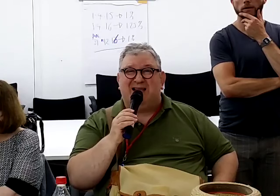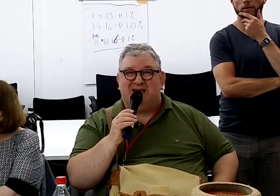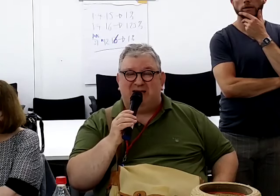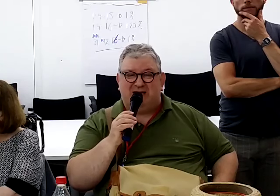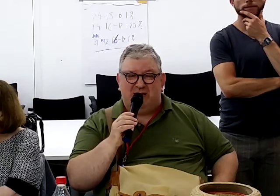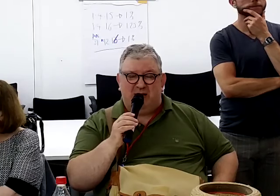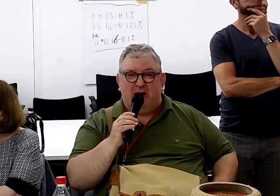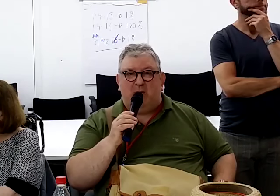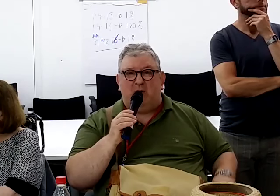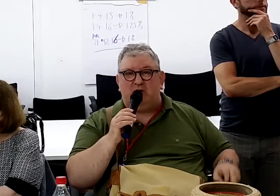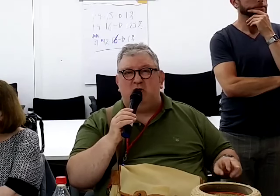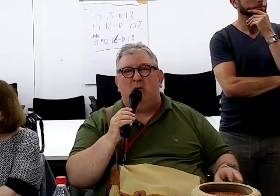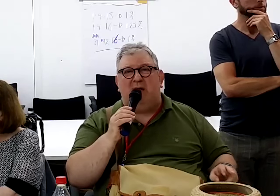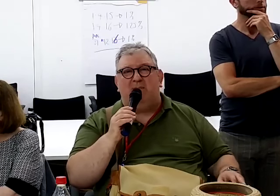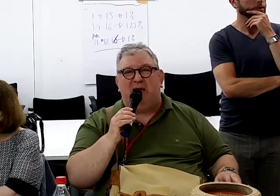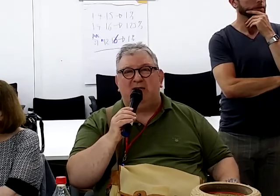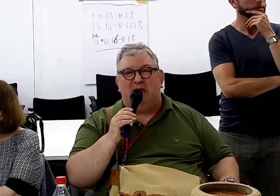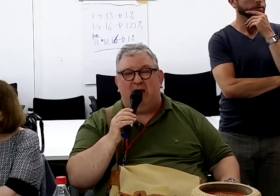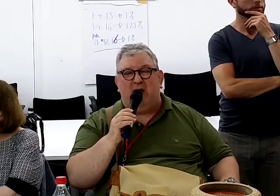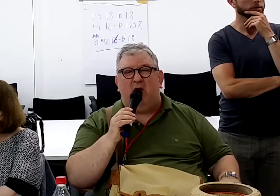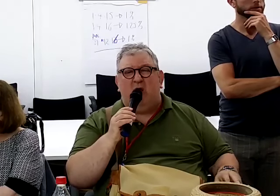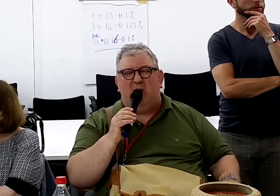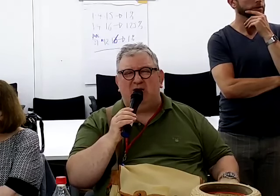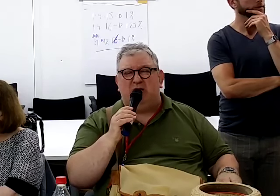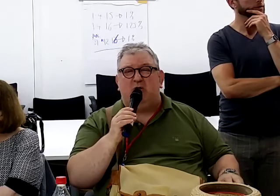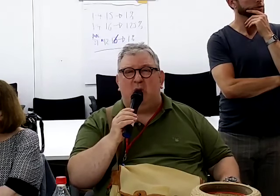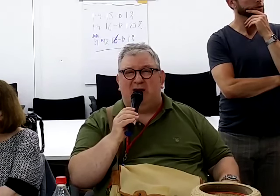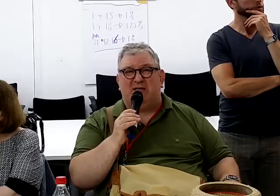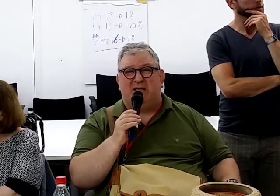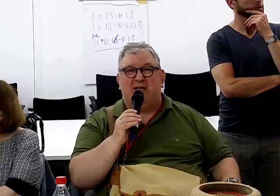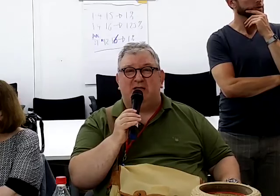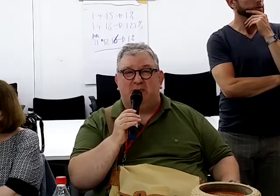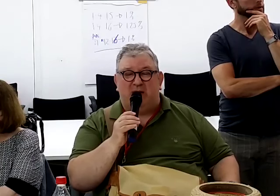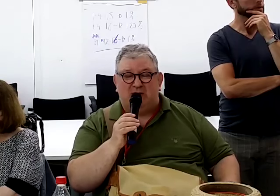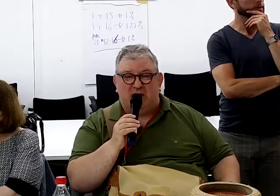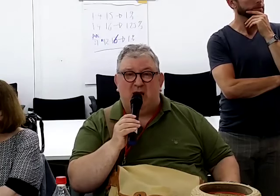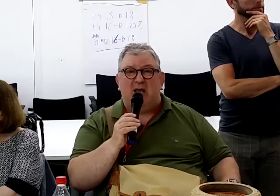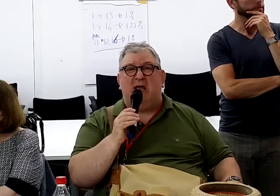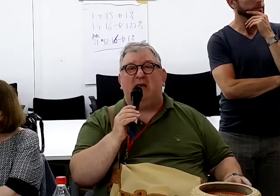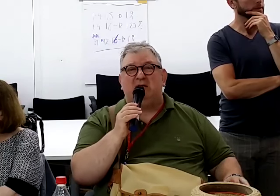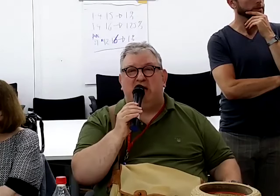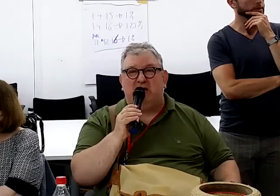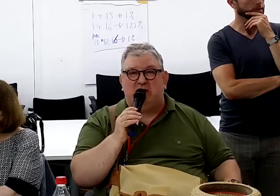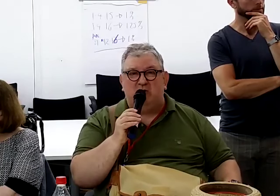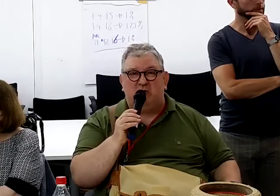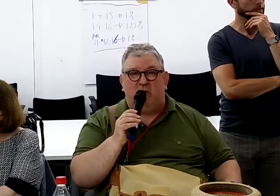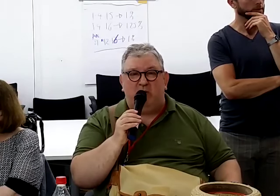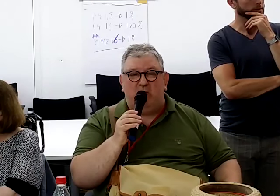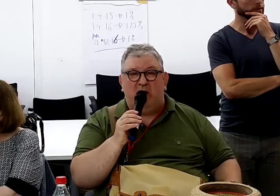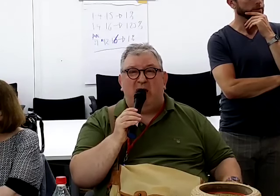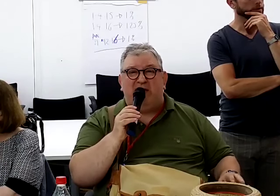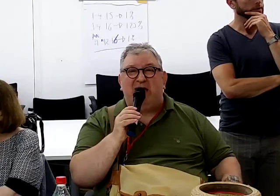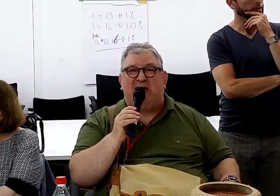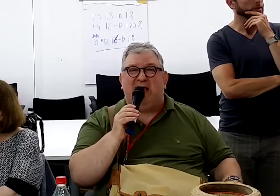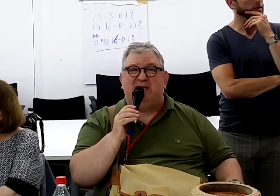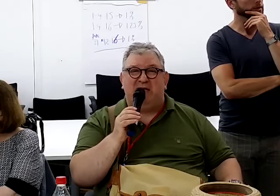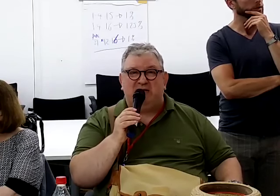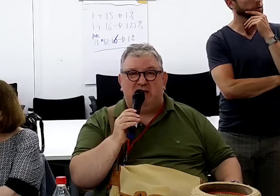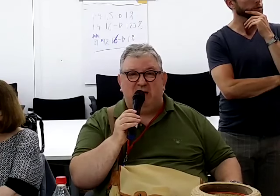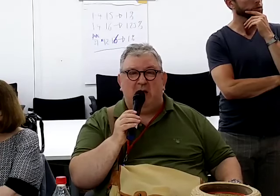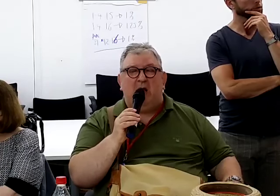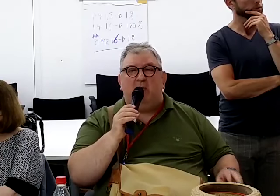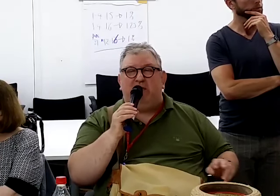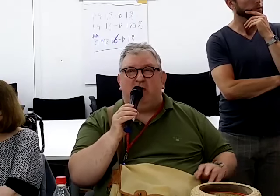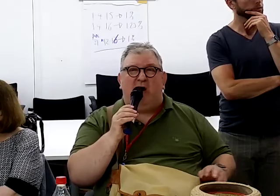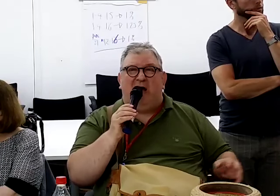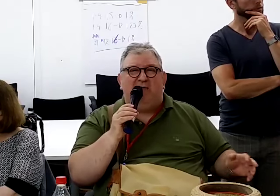don't quite get it. We've got two MPs here who actually do understand disability, they understand the social model, they get